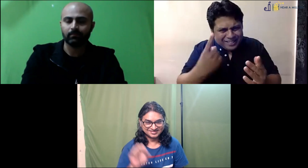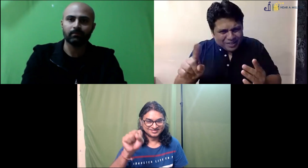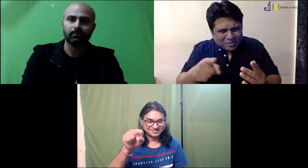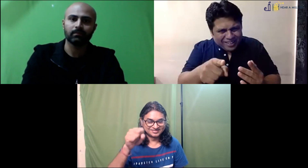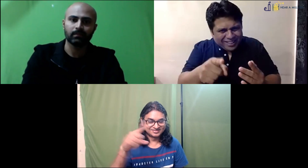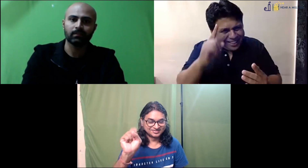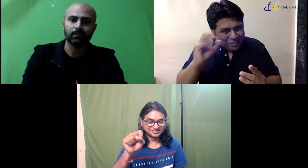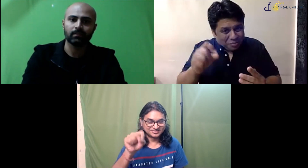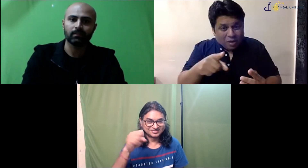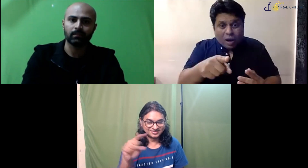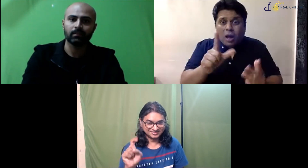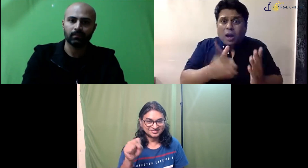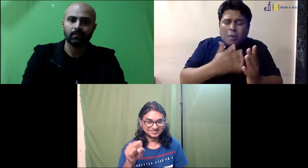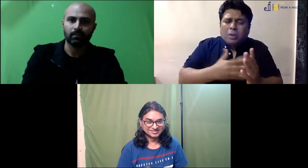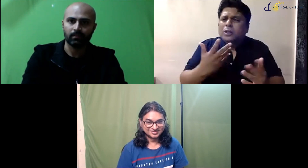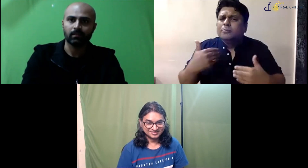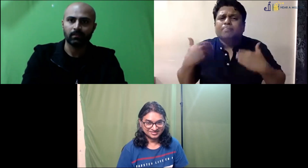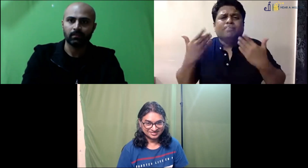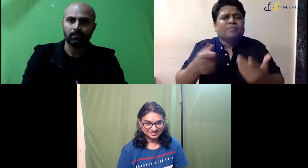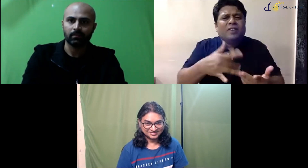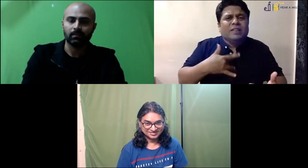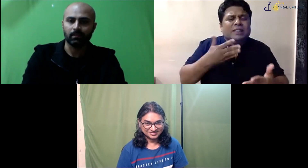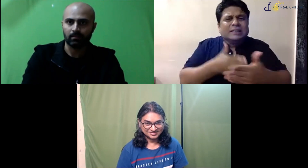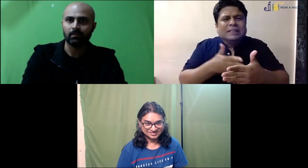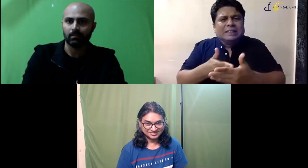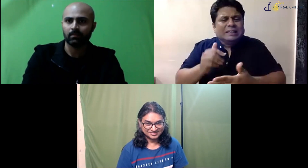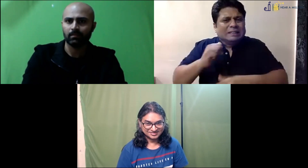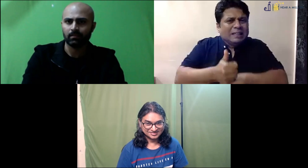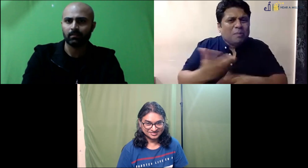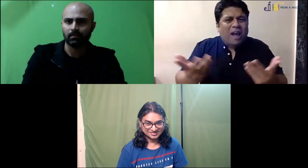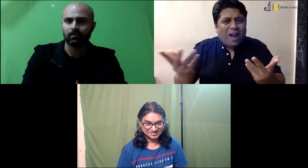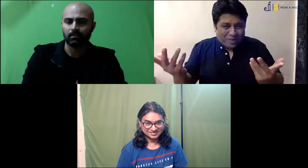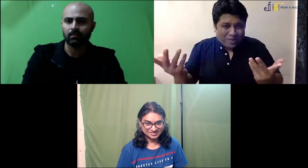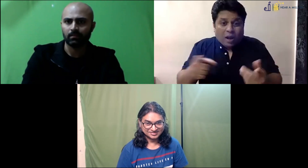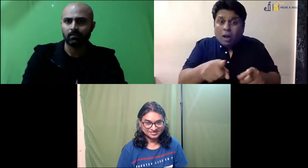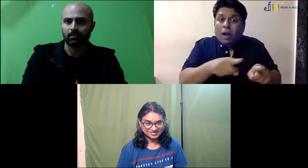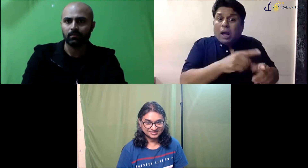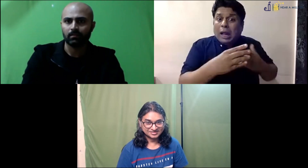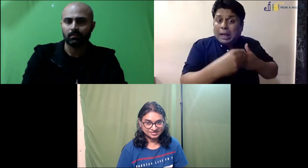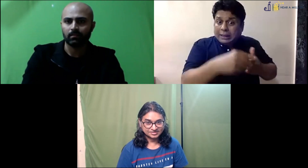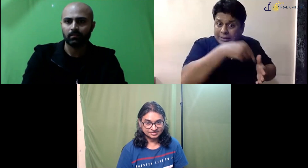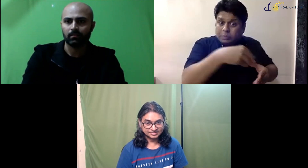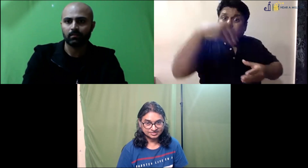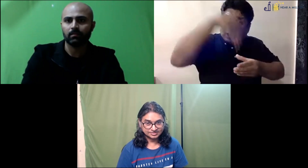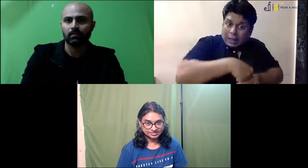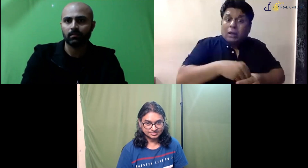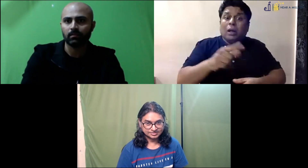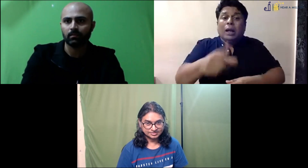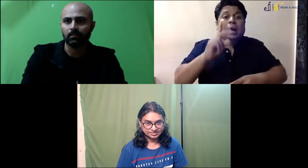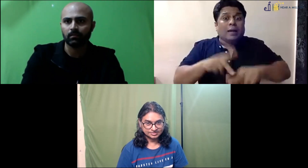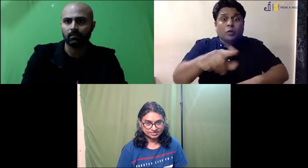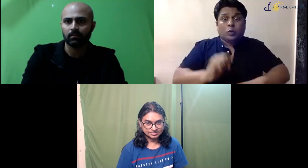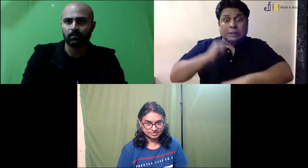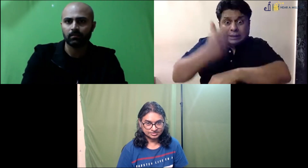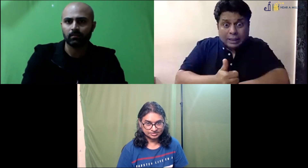dream. You want to become a librarian, correct? But you were facing challenges. You want to have your own